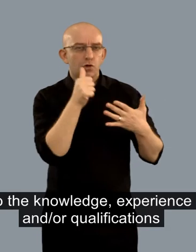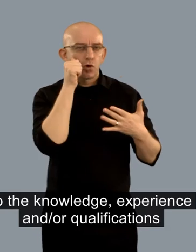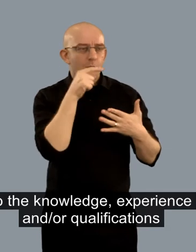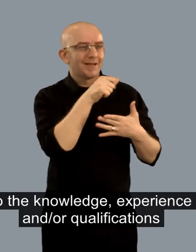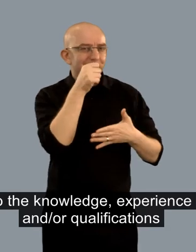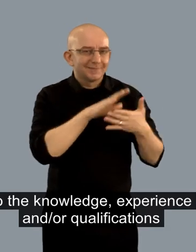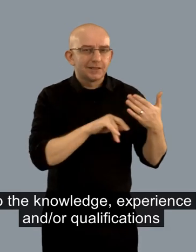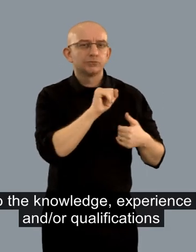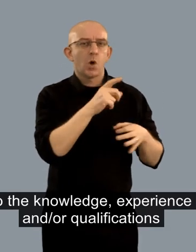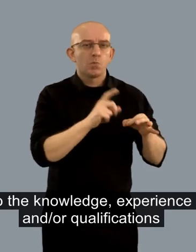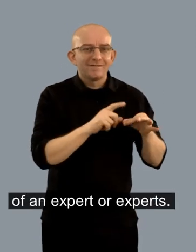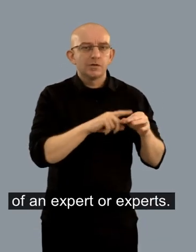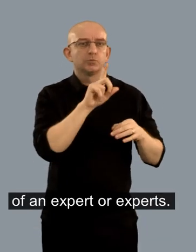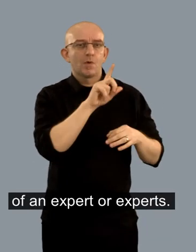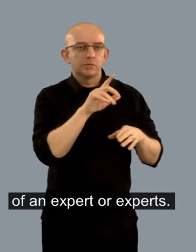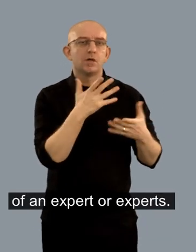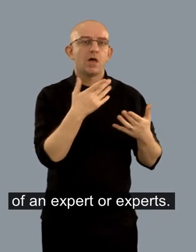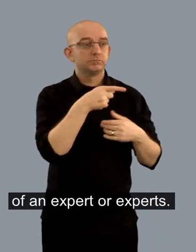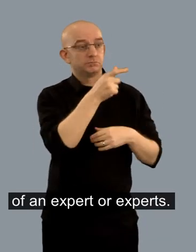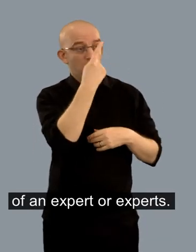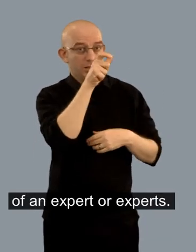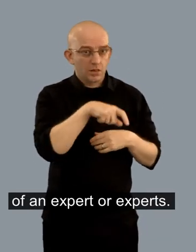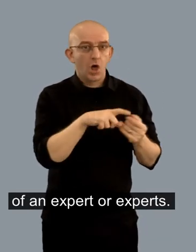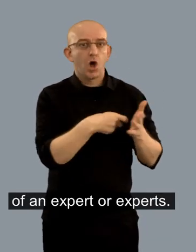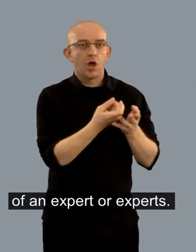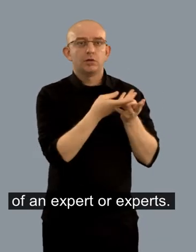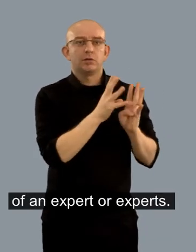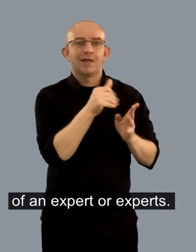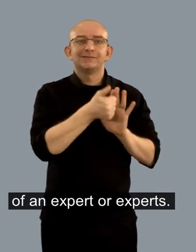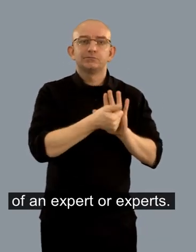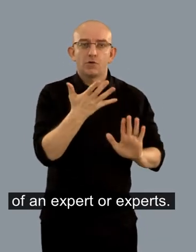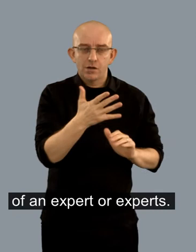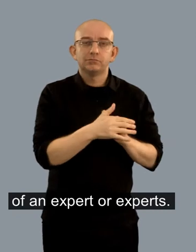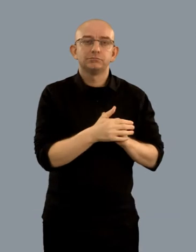and/or qualification of an expert or experts.